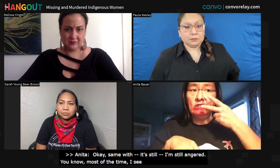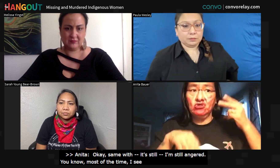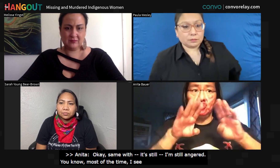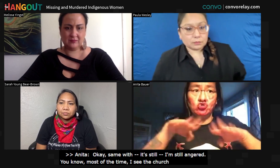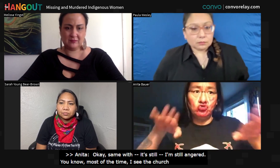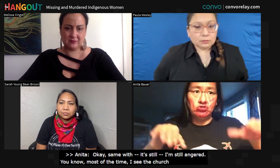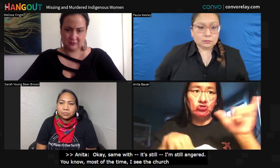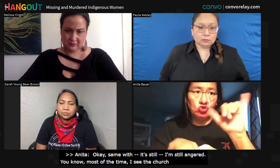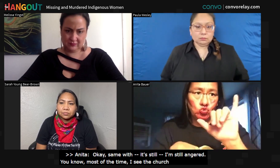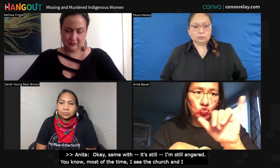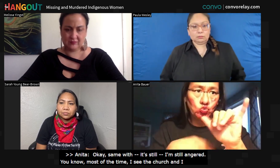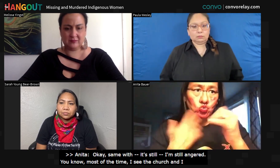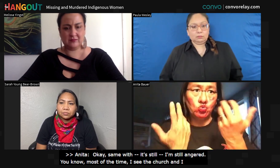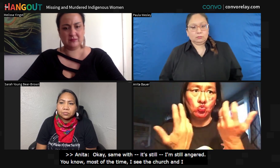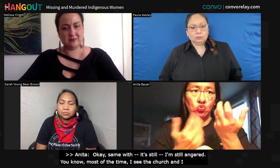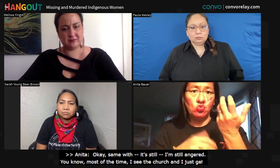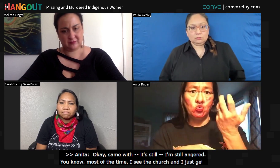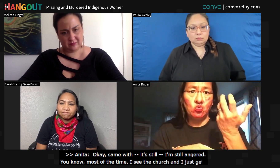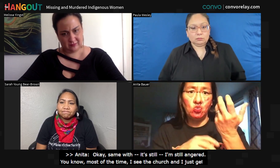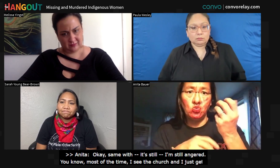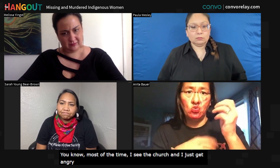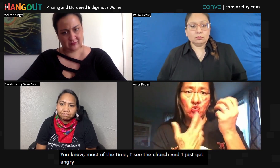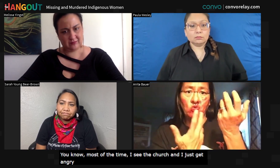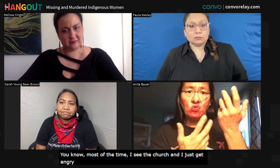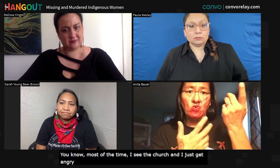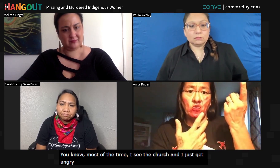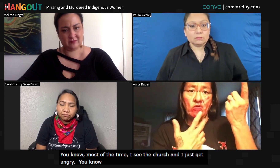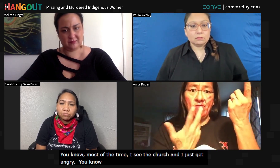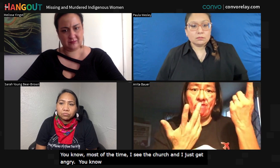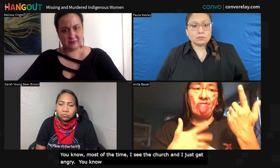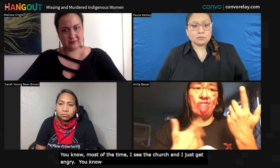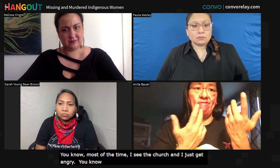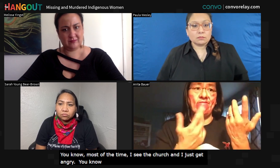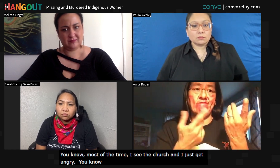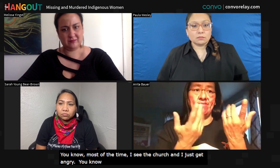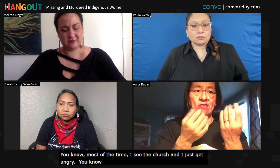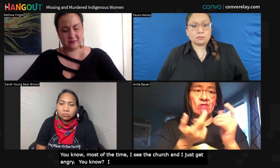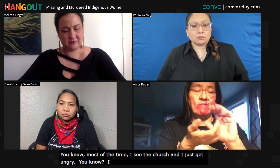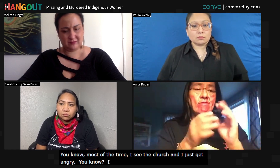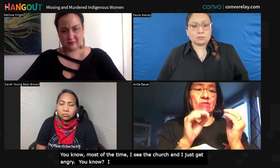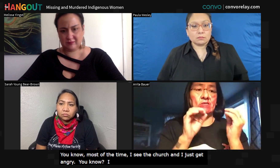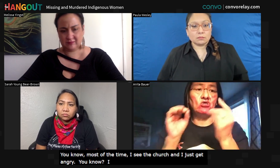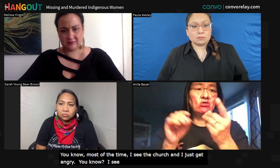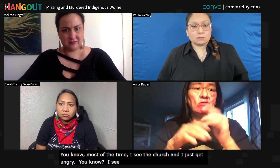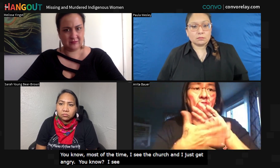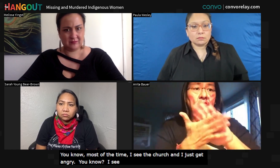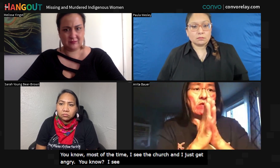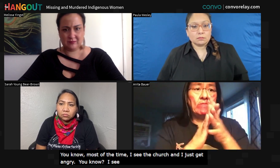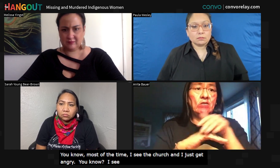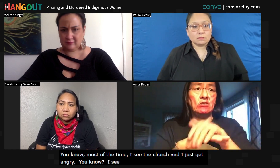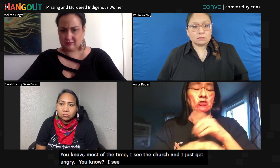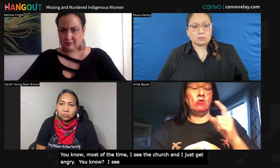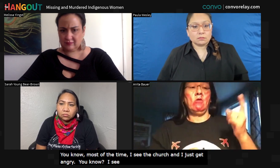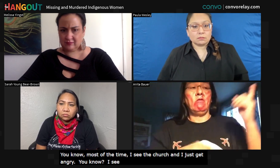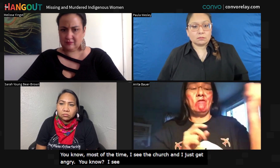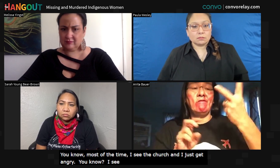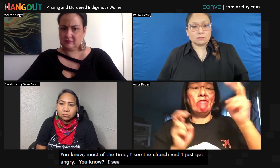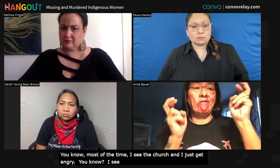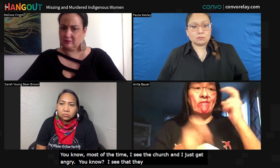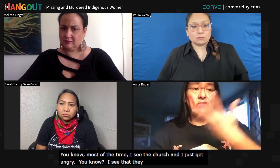I see that they take the Indigenous children and they teach them